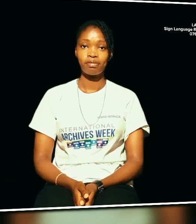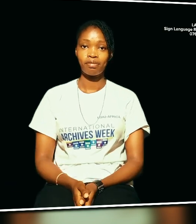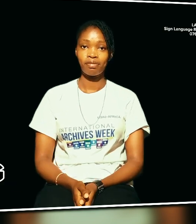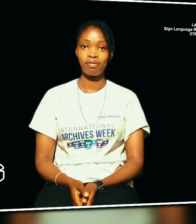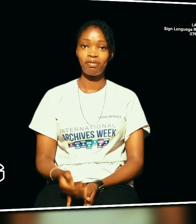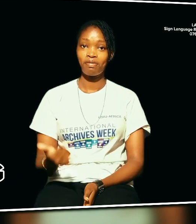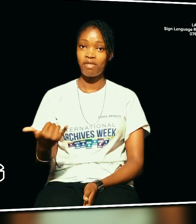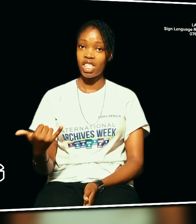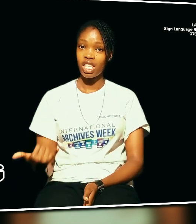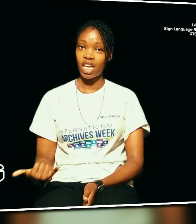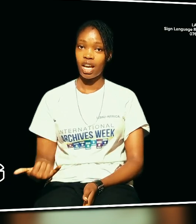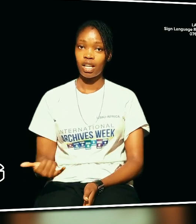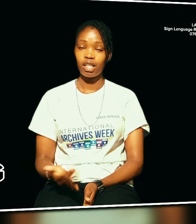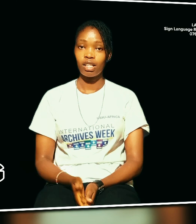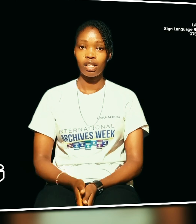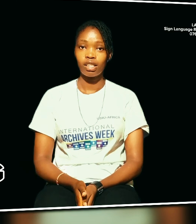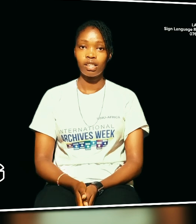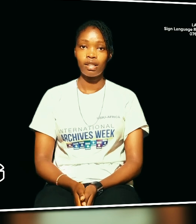Young.